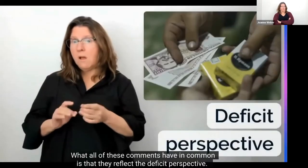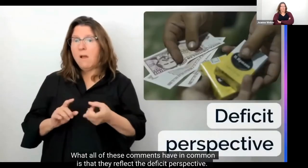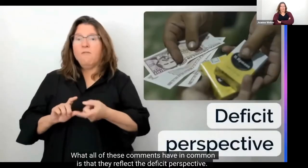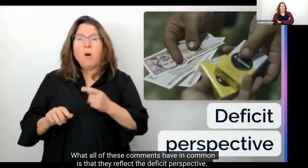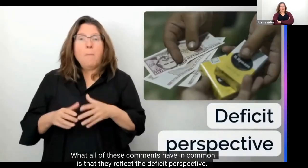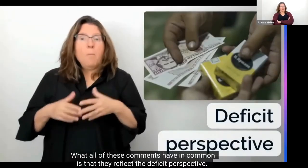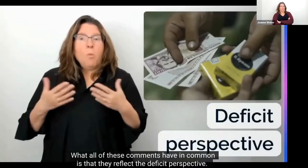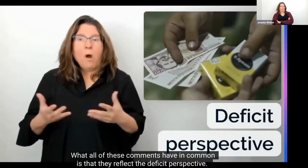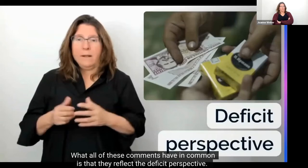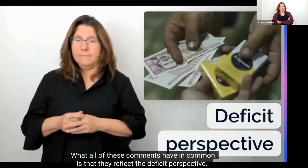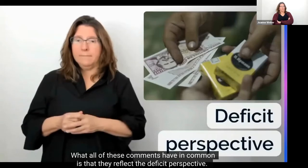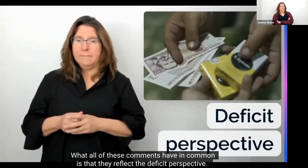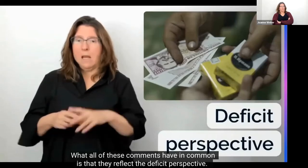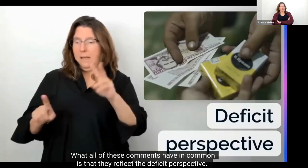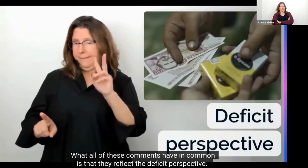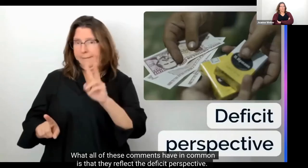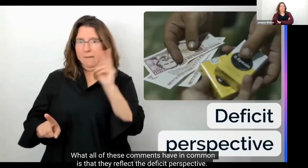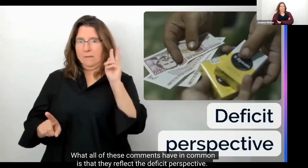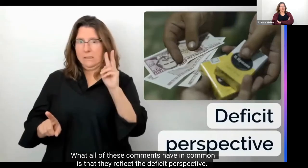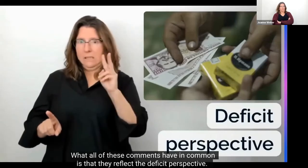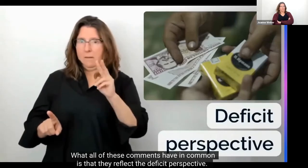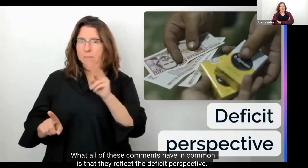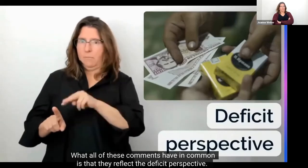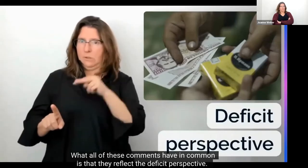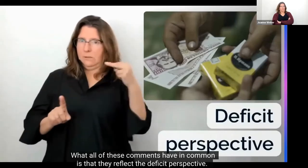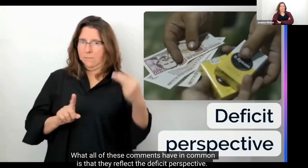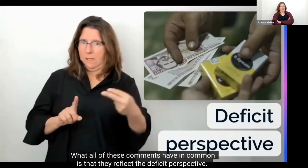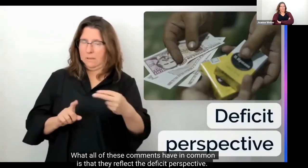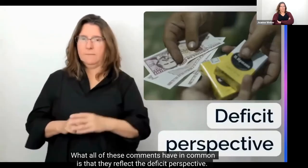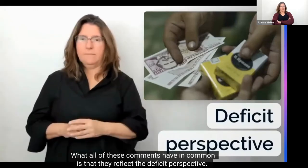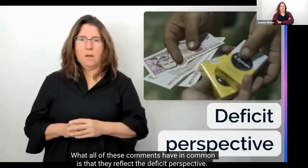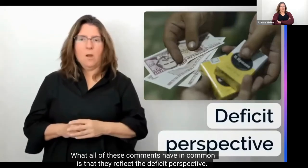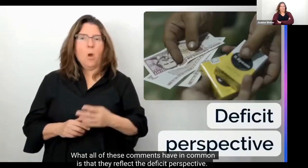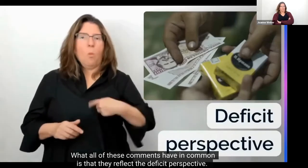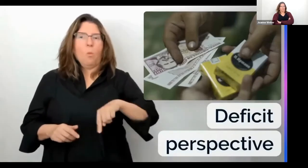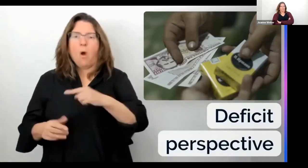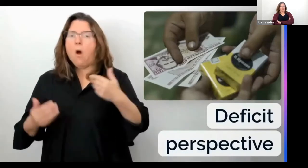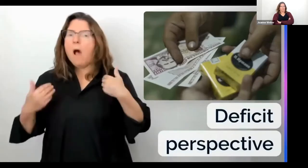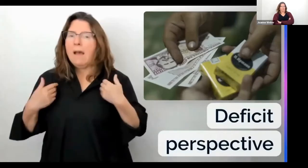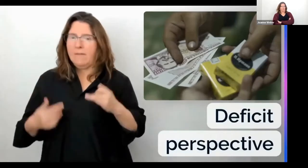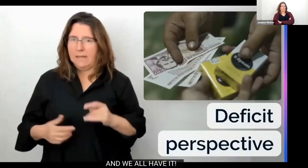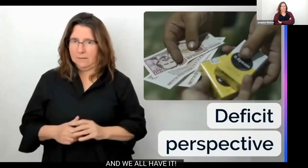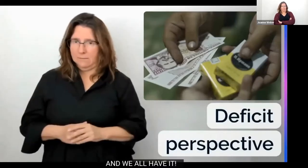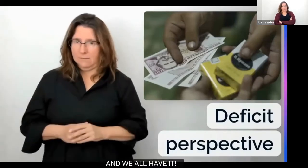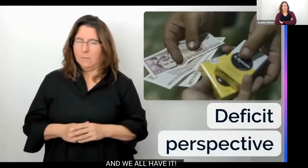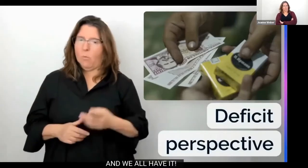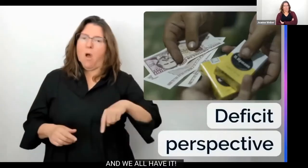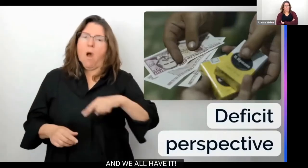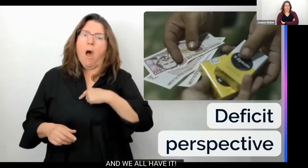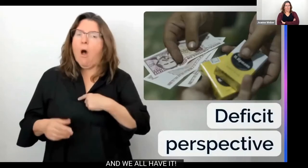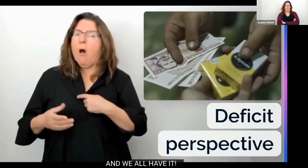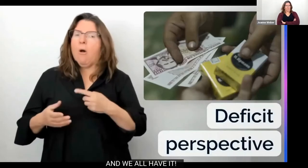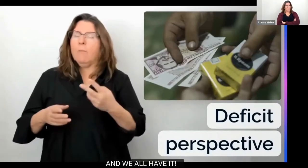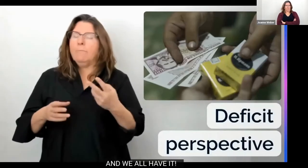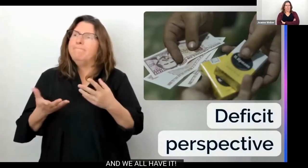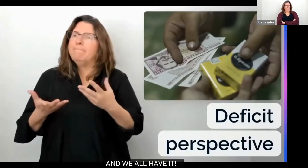What all of these comments have in common is that they reflect the deficit perspective. And we all